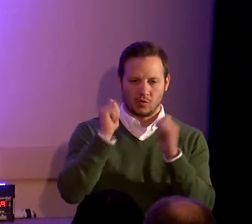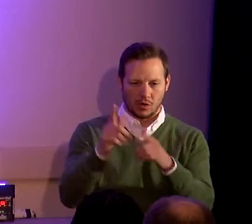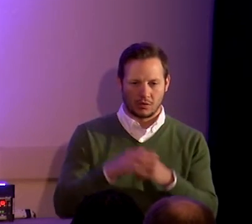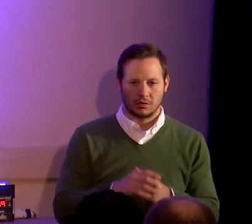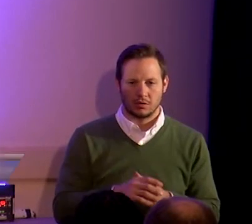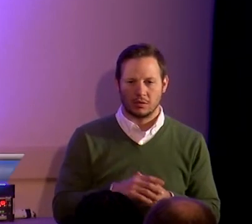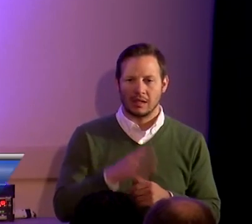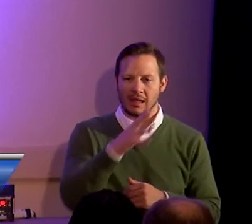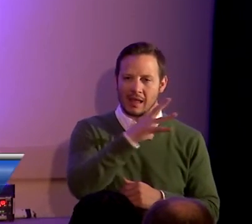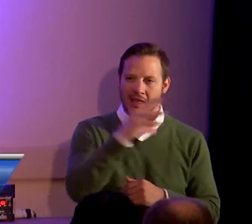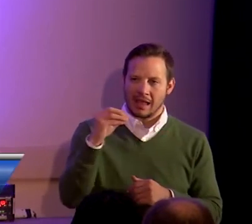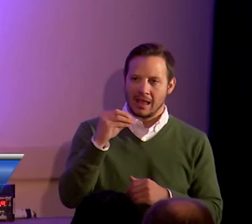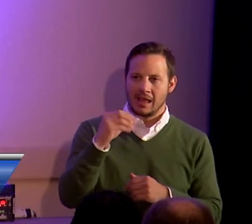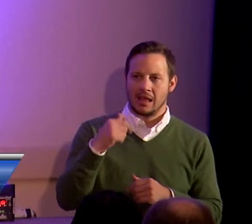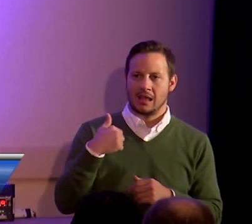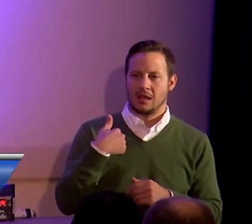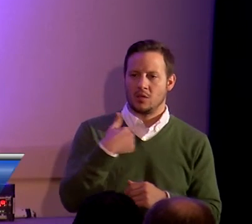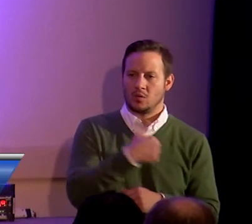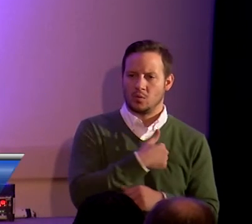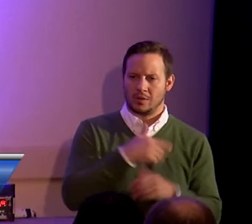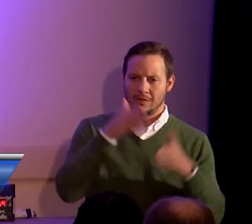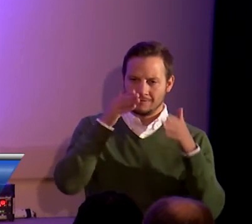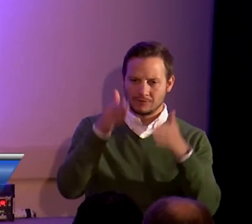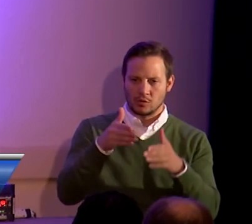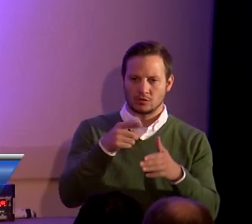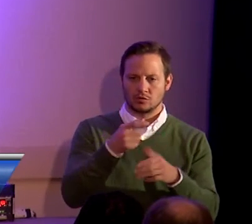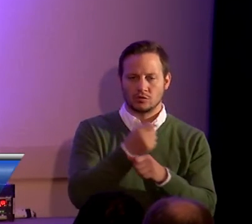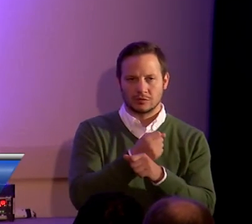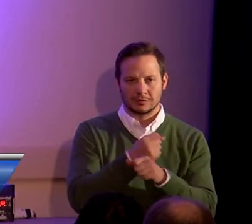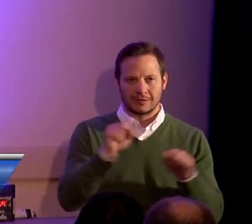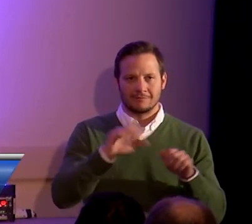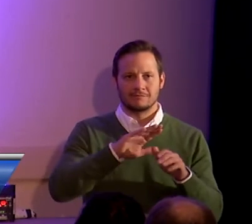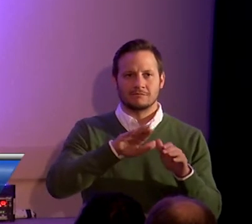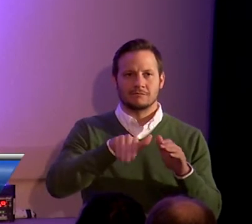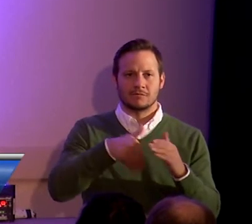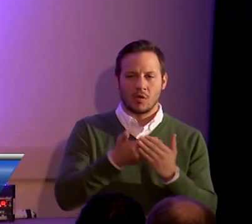on safeguarding the infinite precious dignity of all humanity.